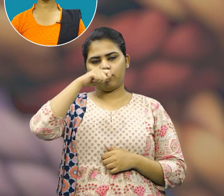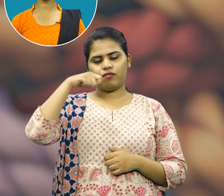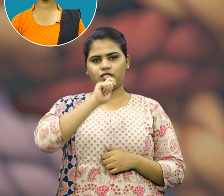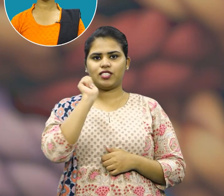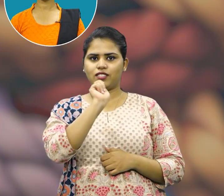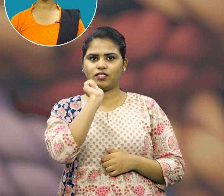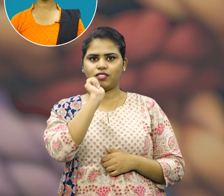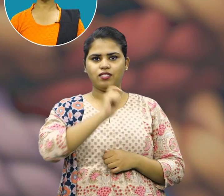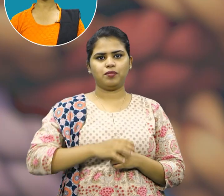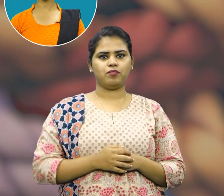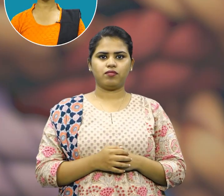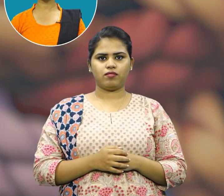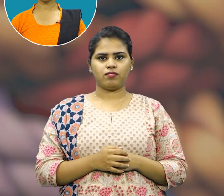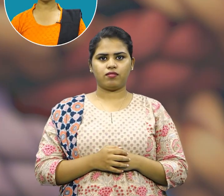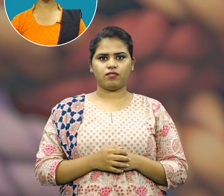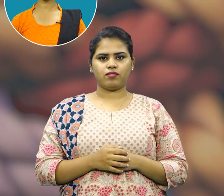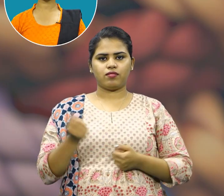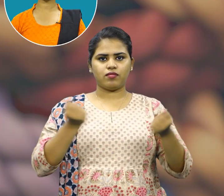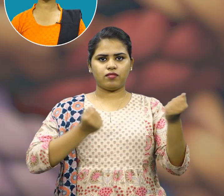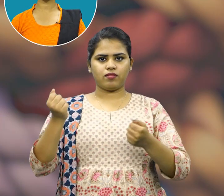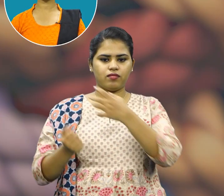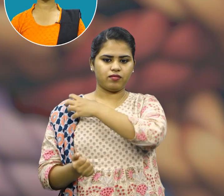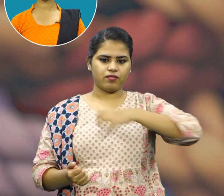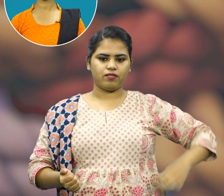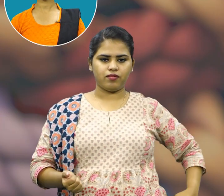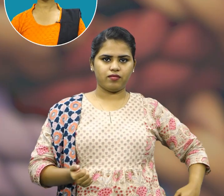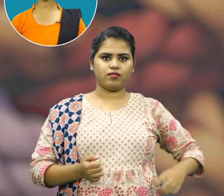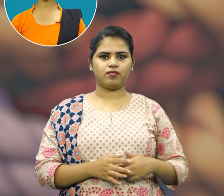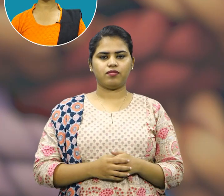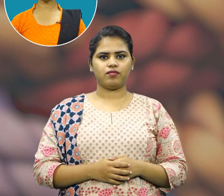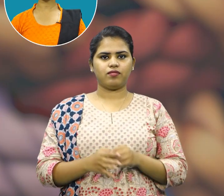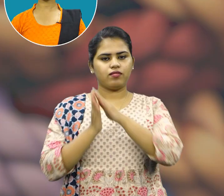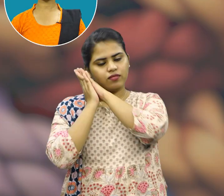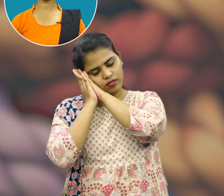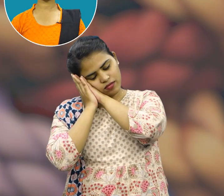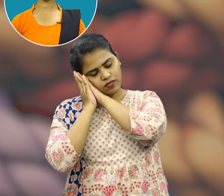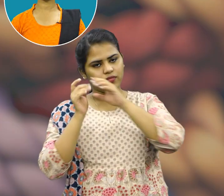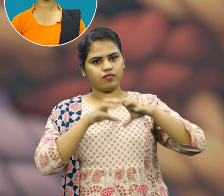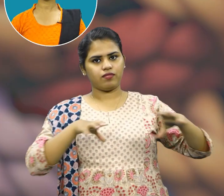toothbrushes, car seat belts, sleeping bags,